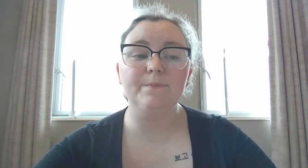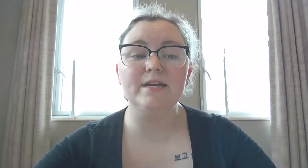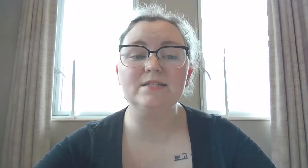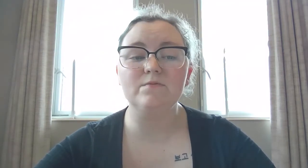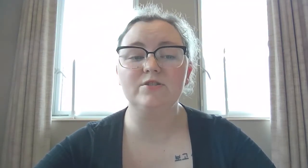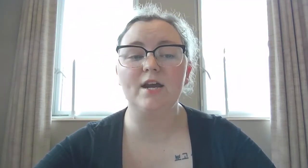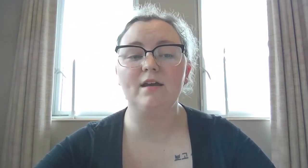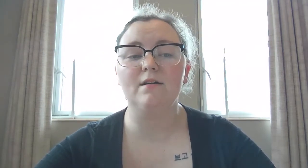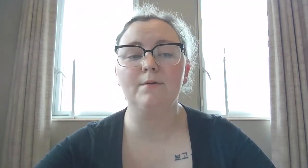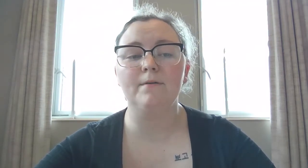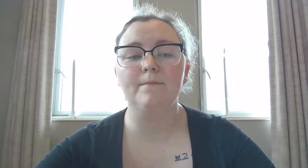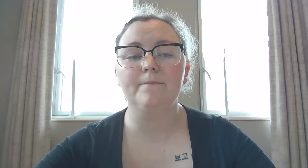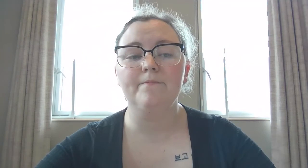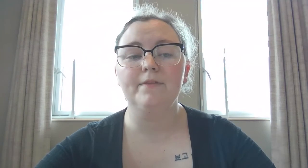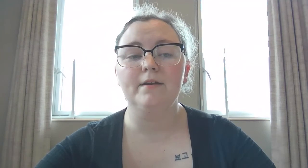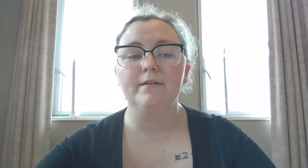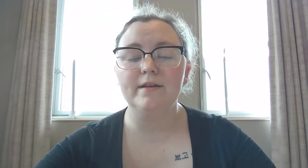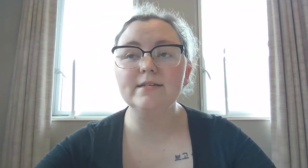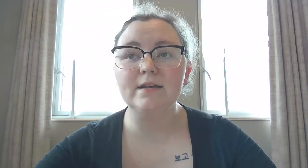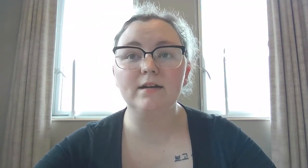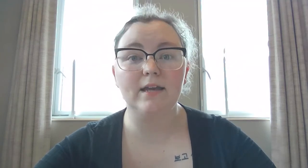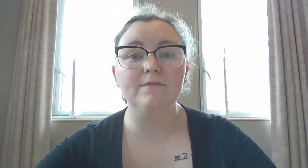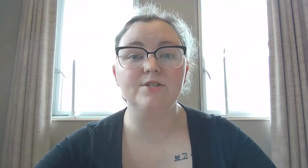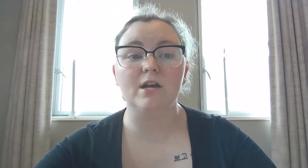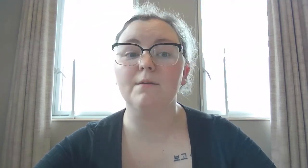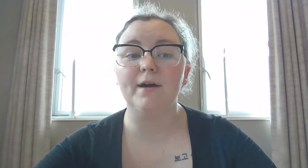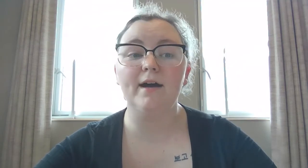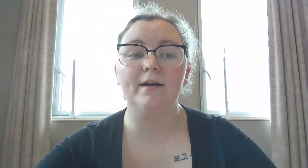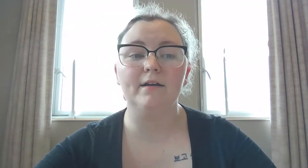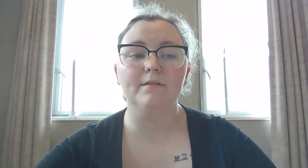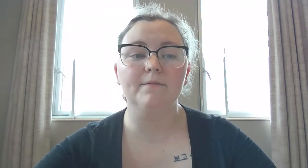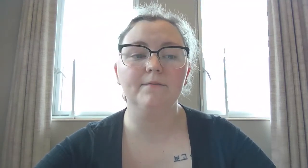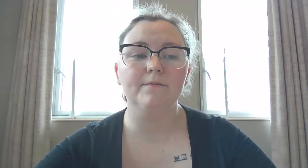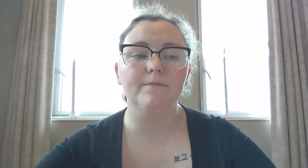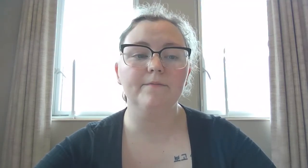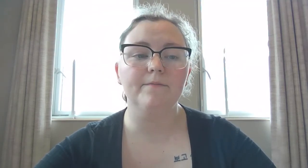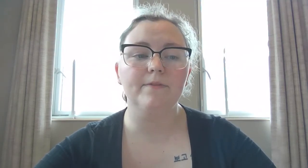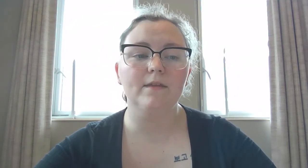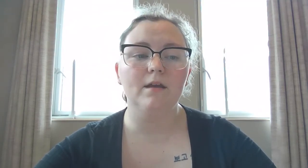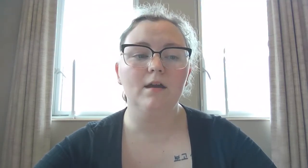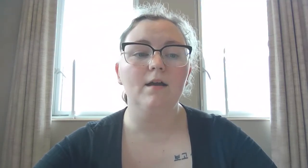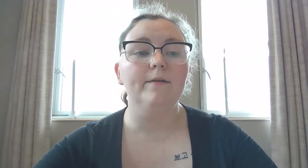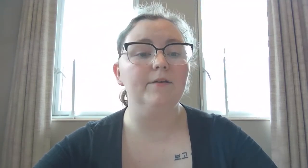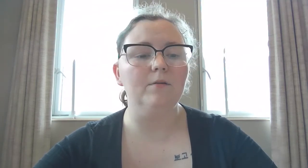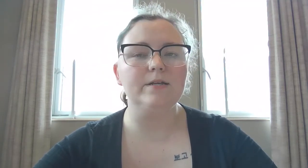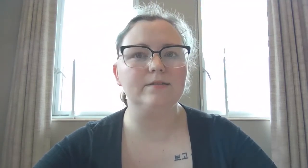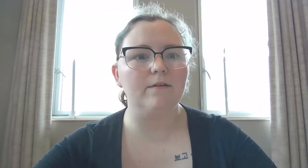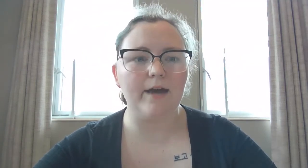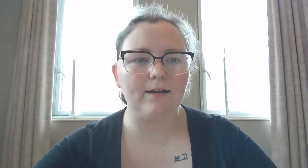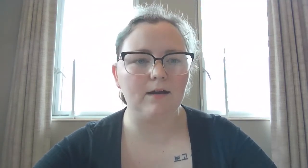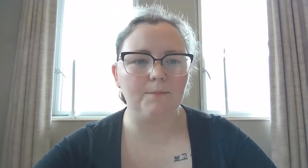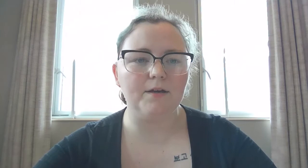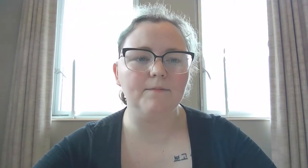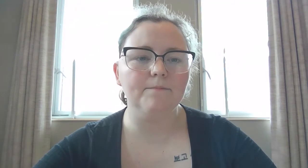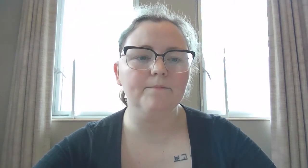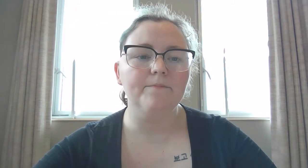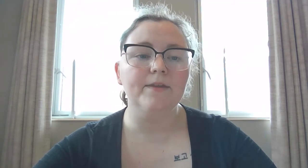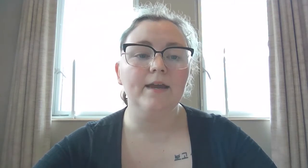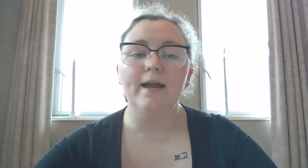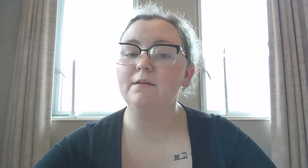peace with Jacob. Esau gives Jacob a hug. But nobody saw that coming. And it